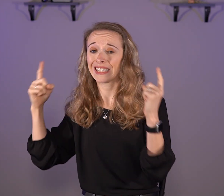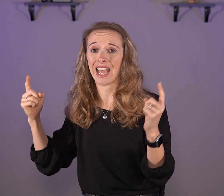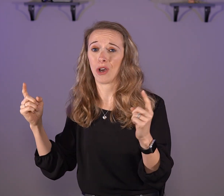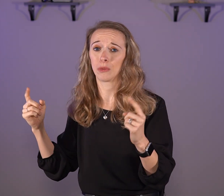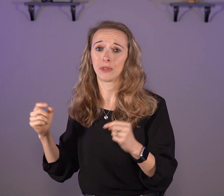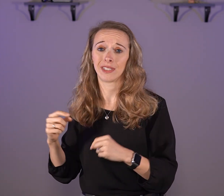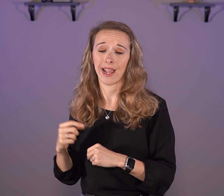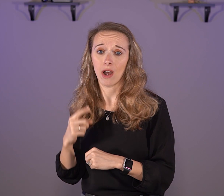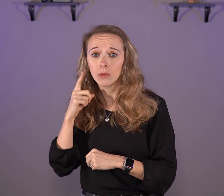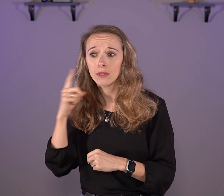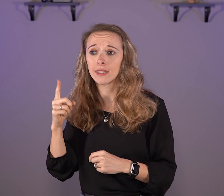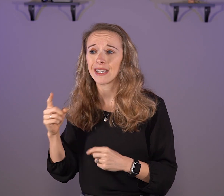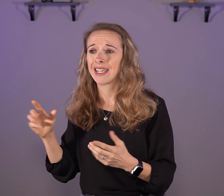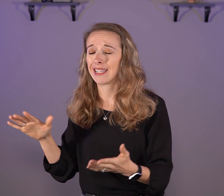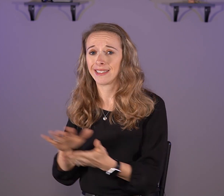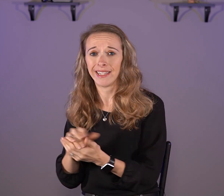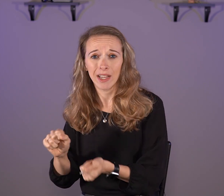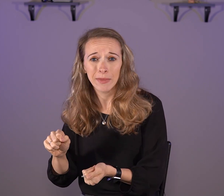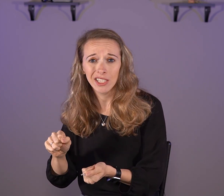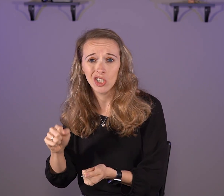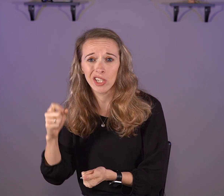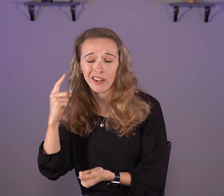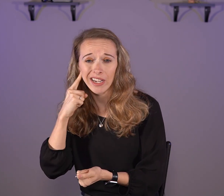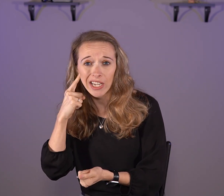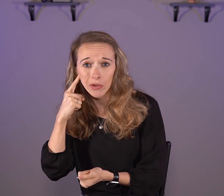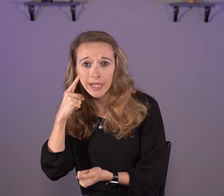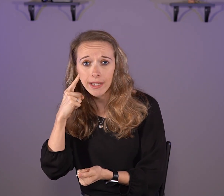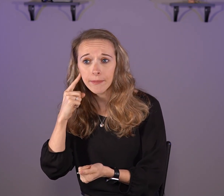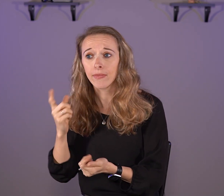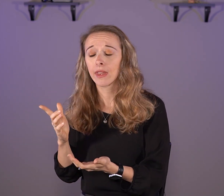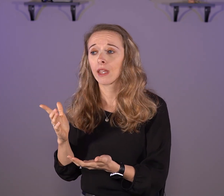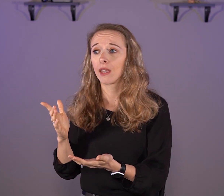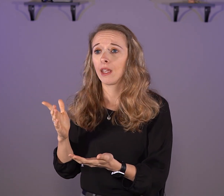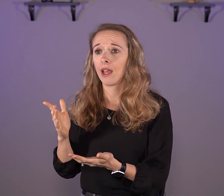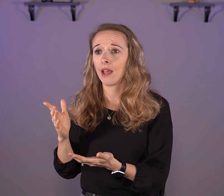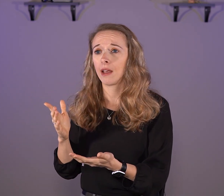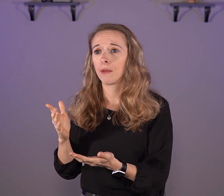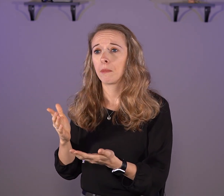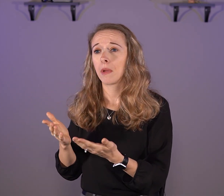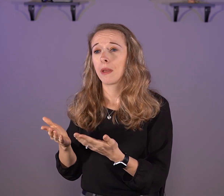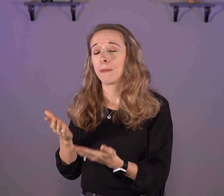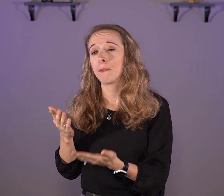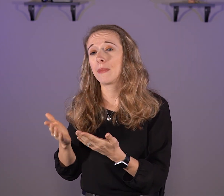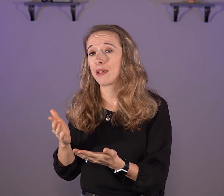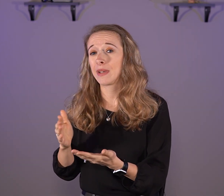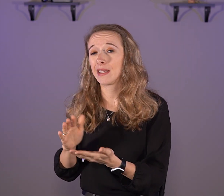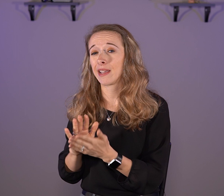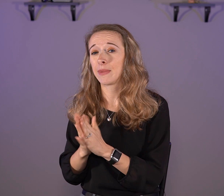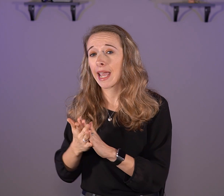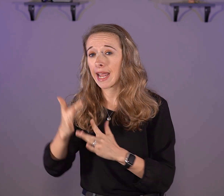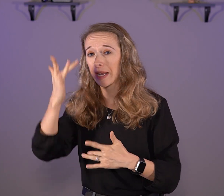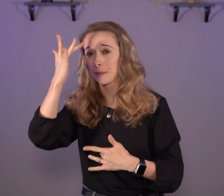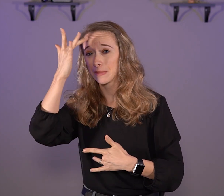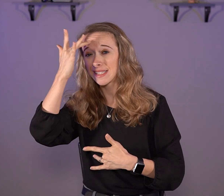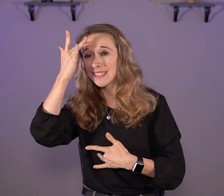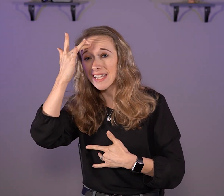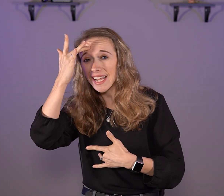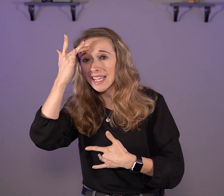loud sounds. It damaged their hearing. maybe they became